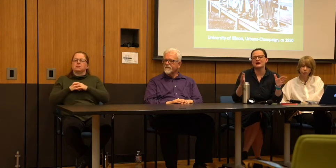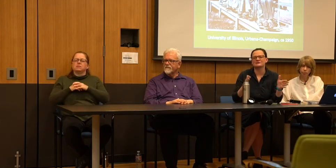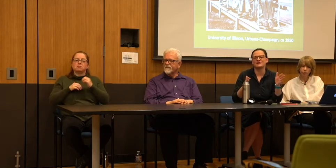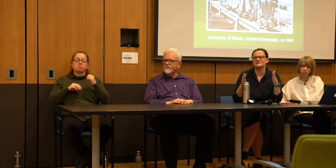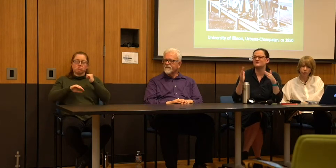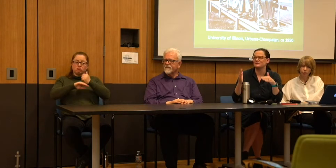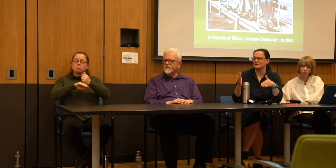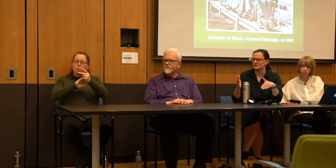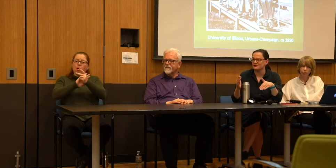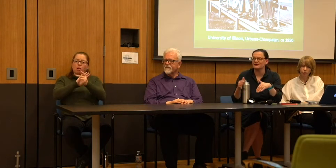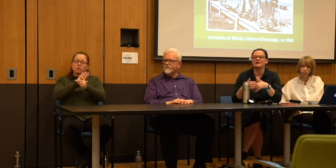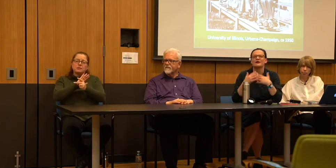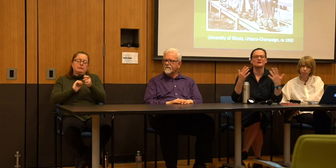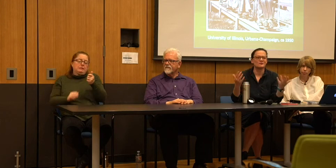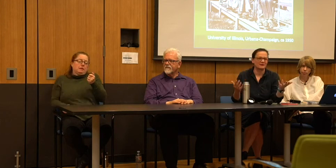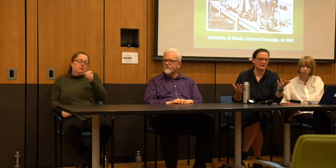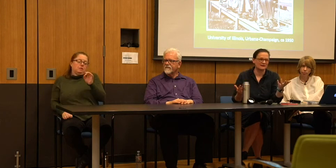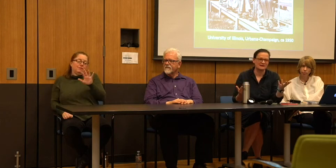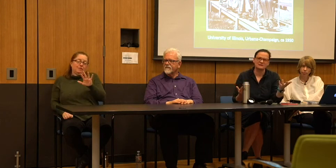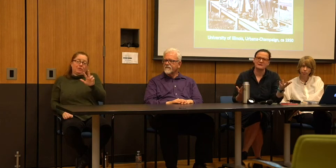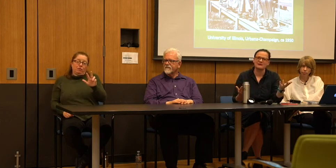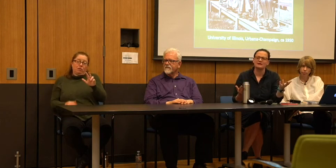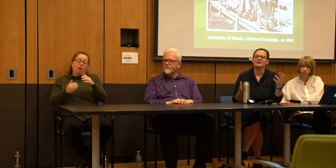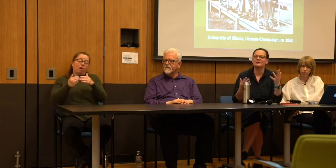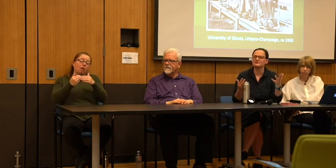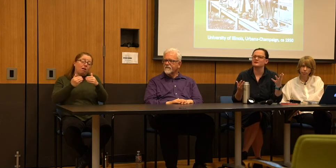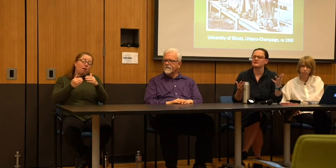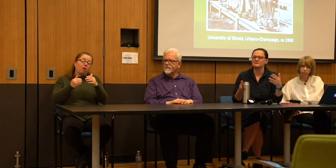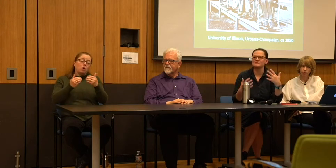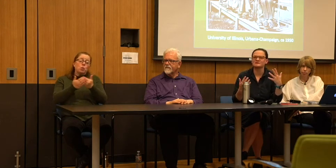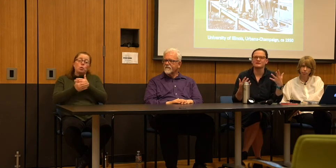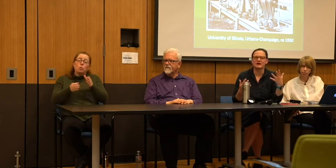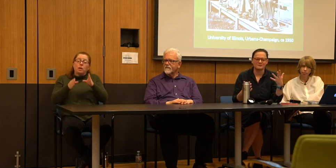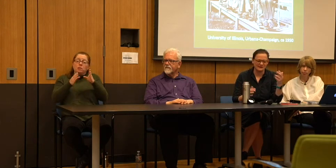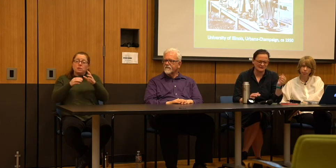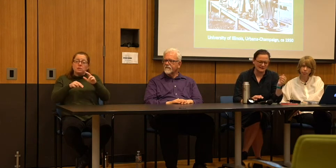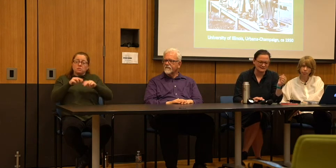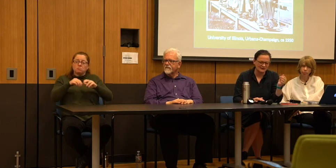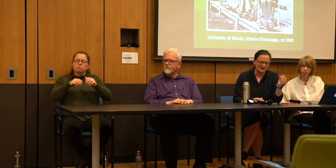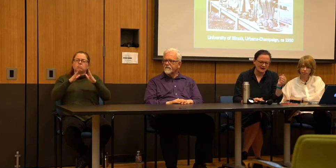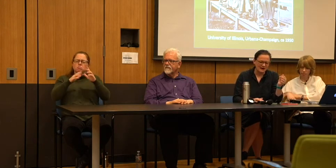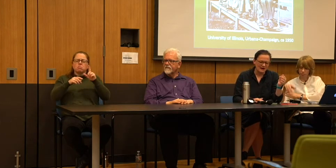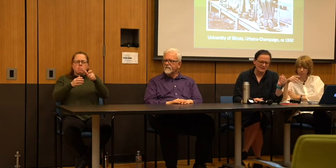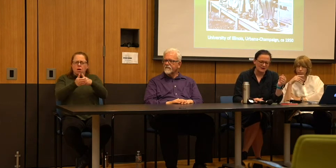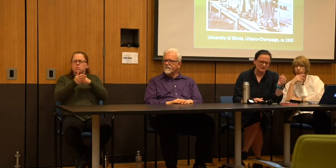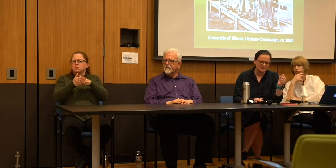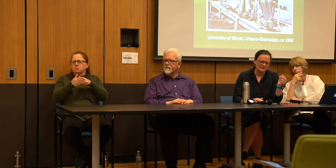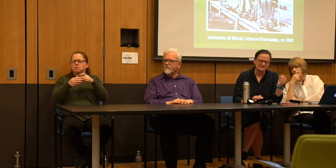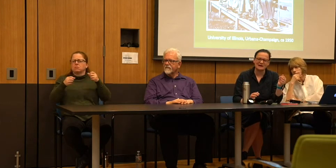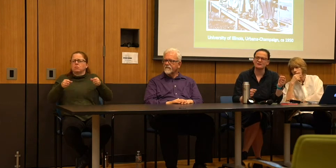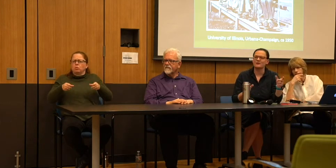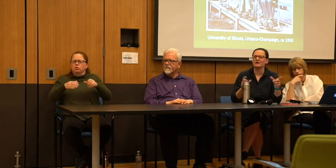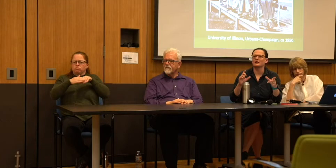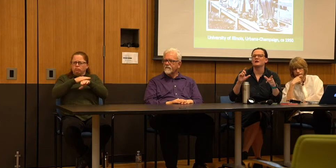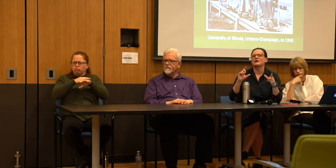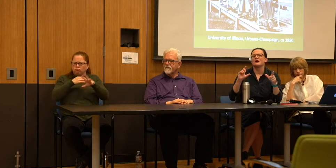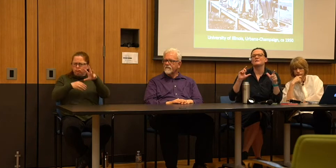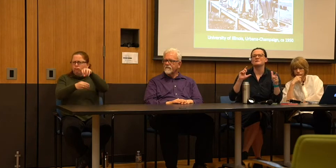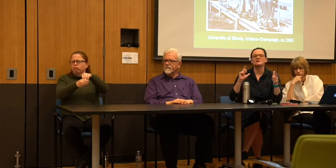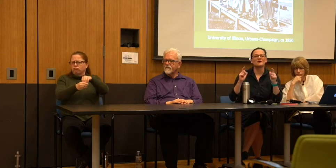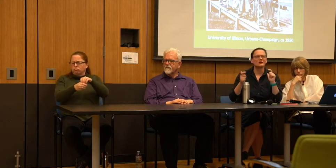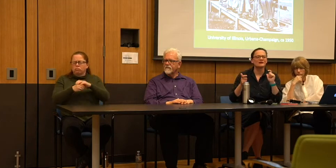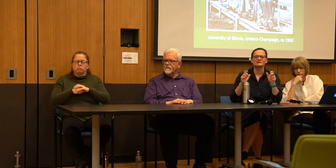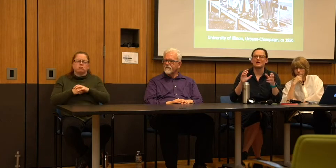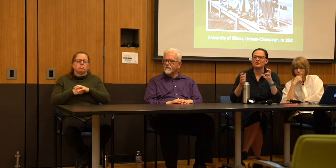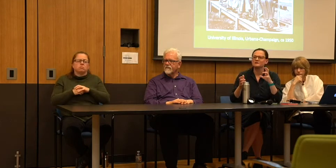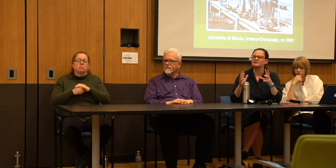policy as of 1953 that all new buildings had to be wheelchair accessible, so really unprecedented, but also as a site where some